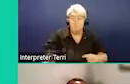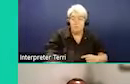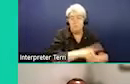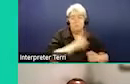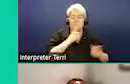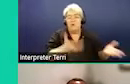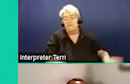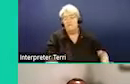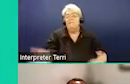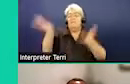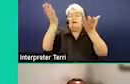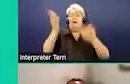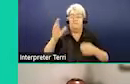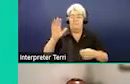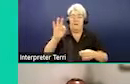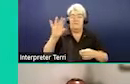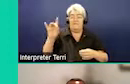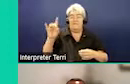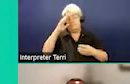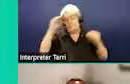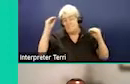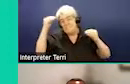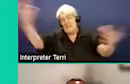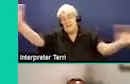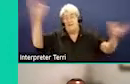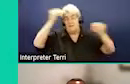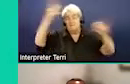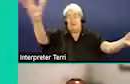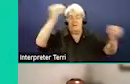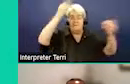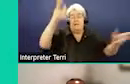up the implementation and coming of 988 to your crowd.